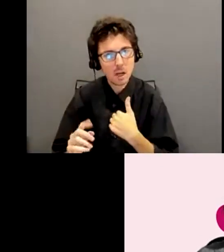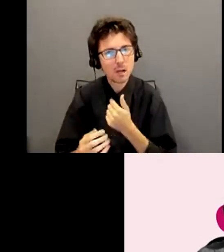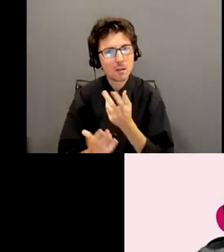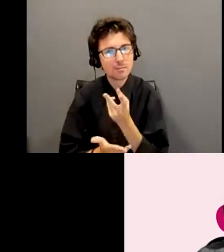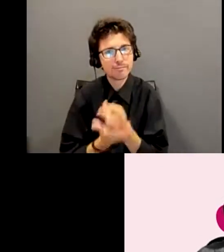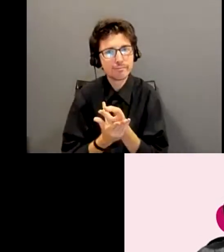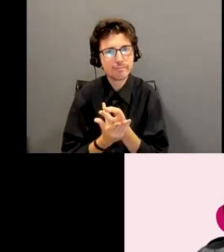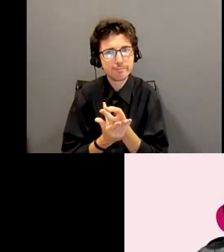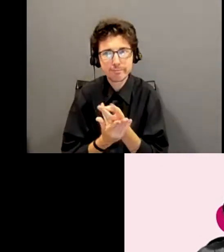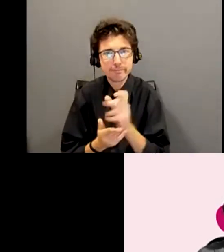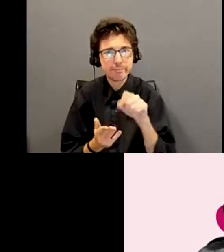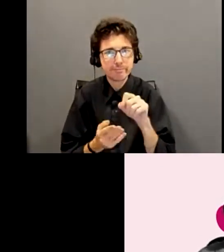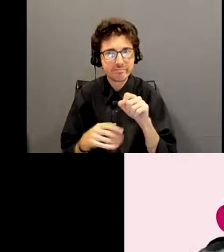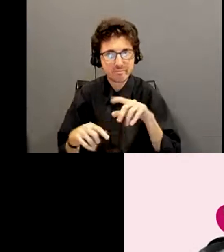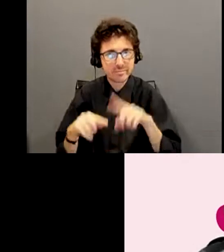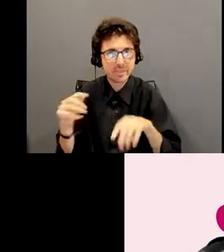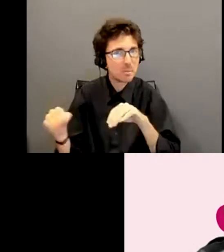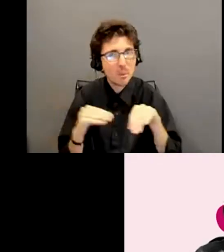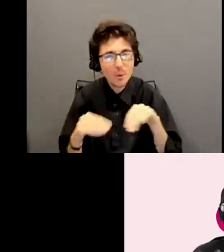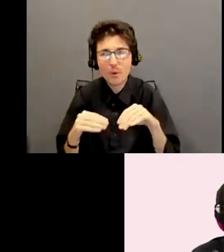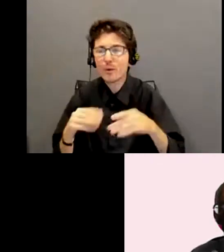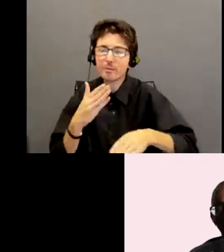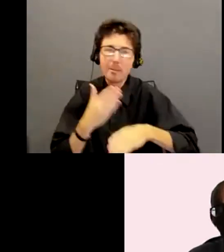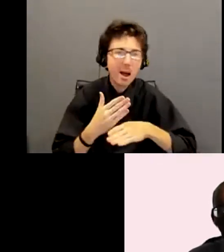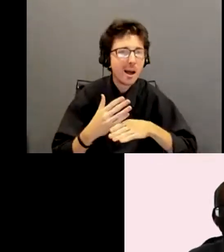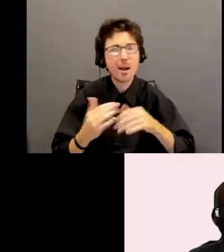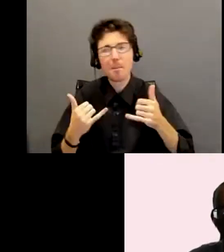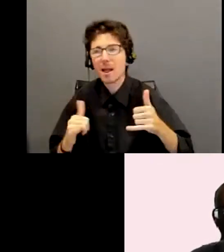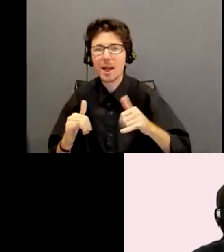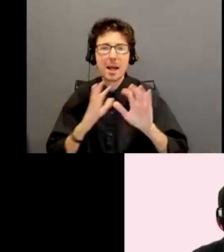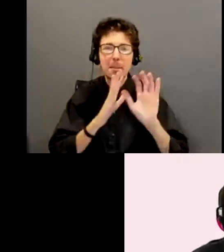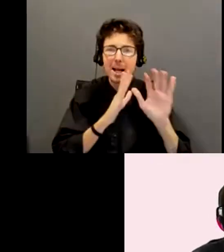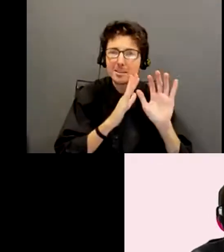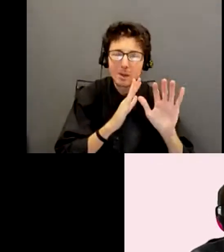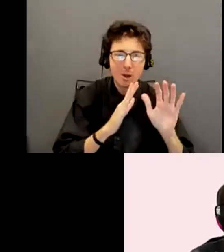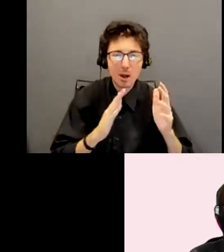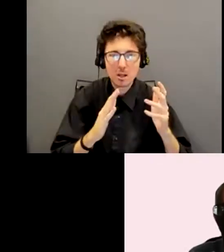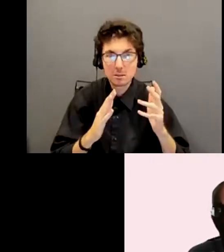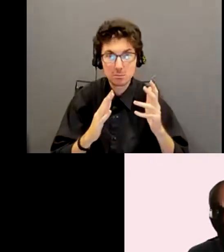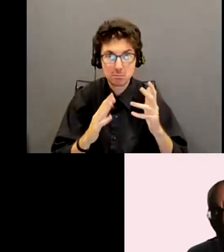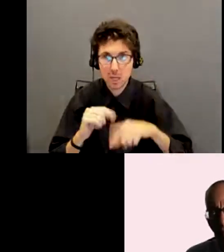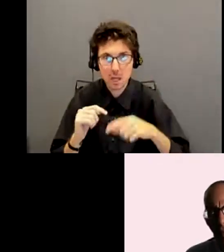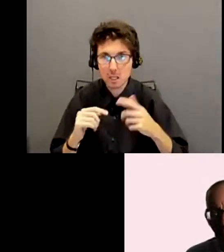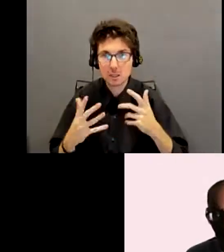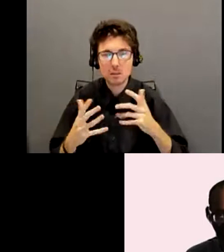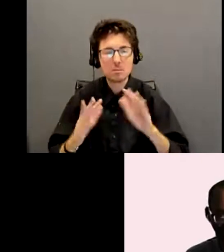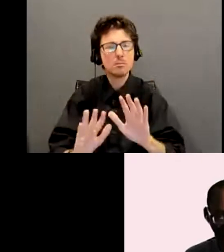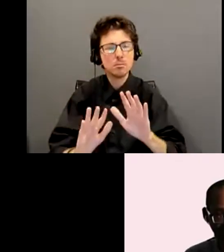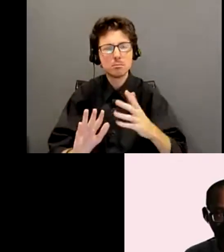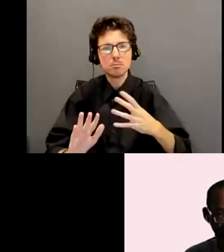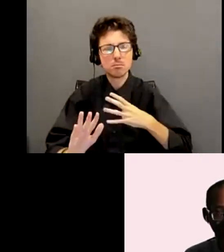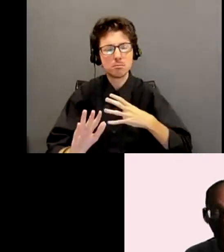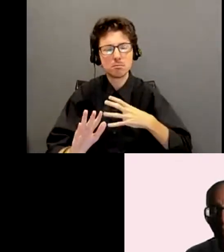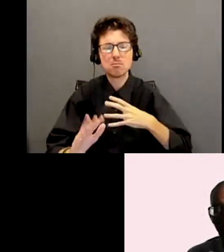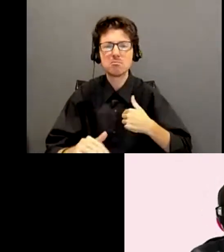bed, and it was a terrible situation, and I've decided that in my